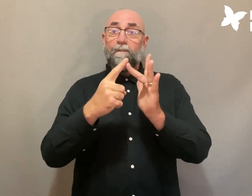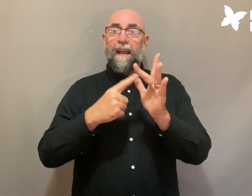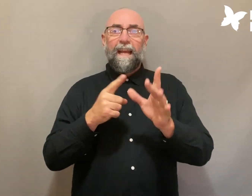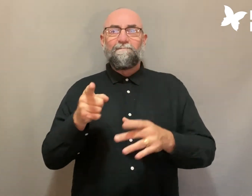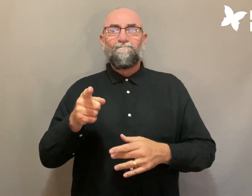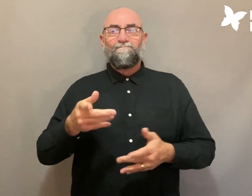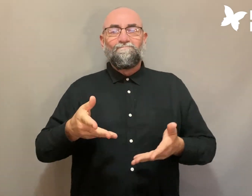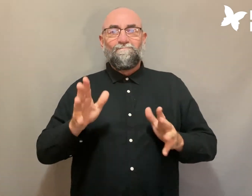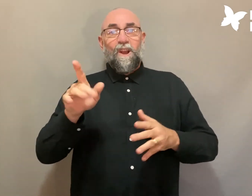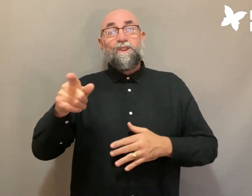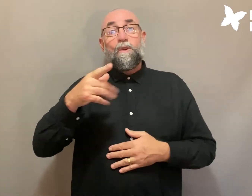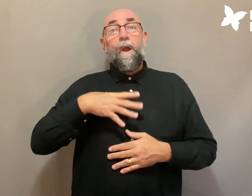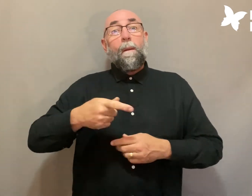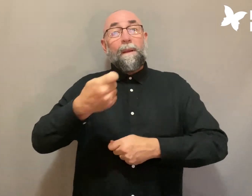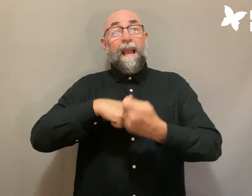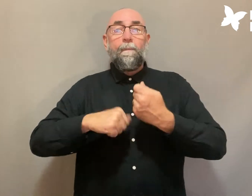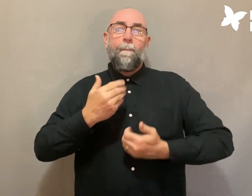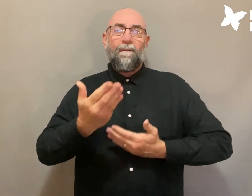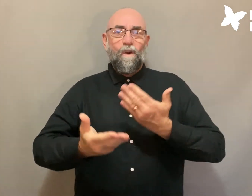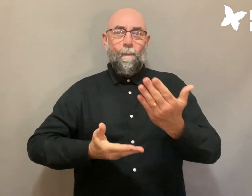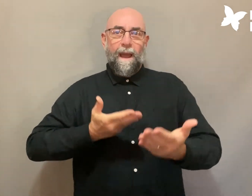She wanted to be a performer.